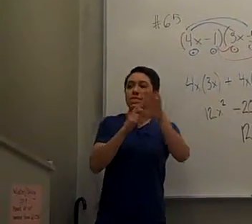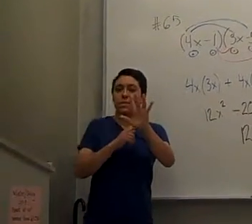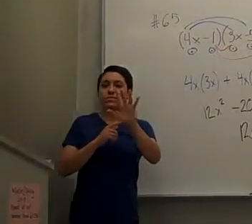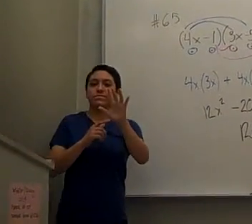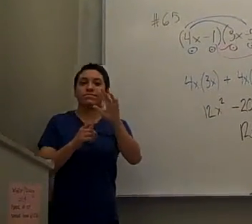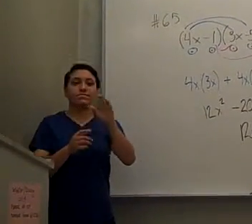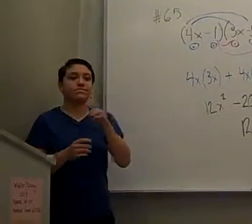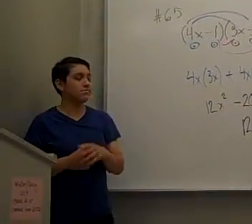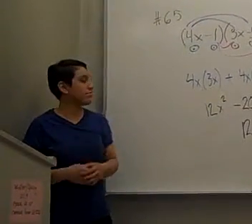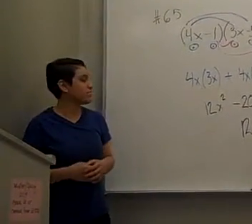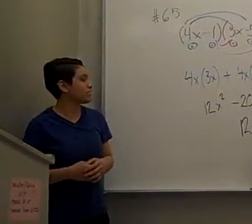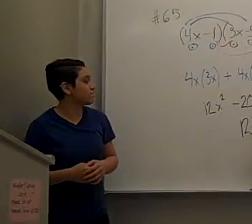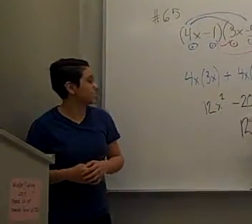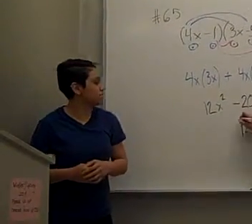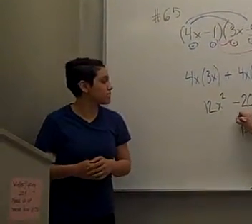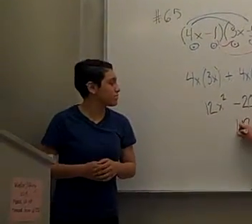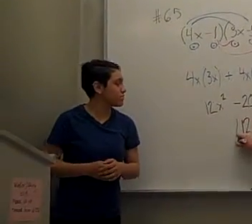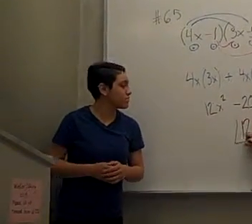Good.